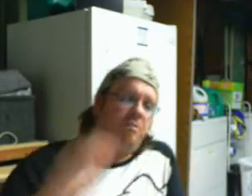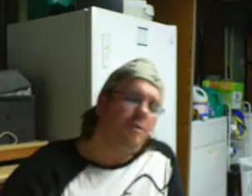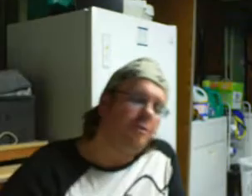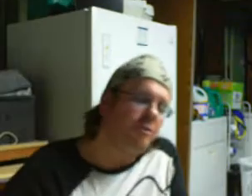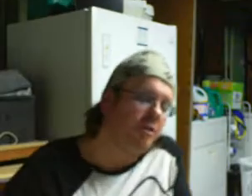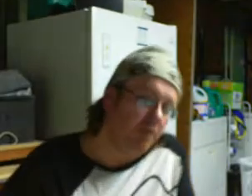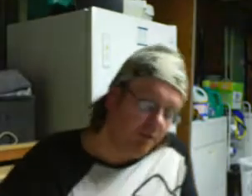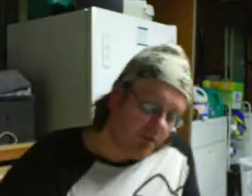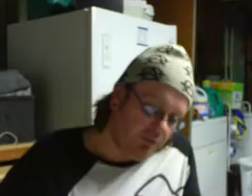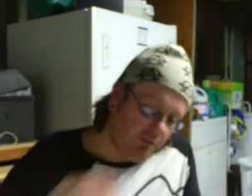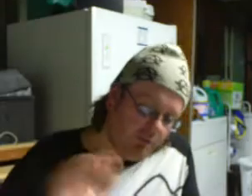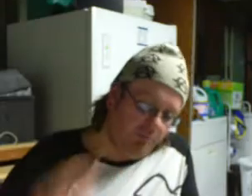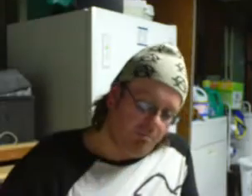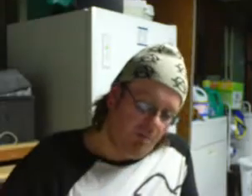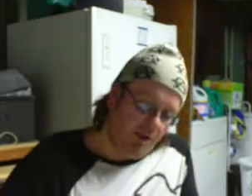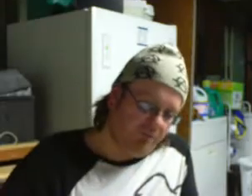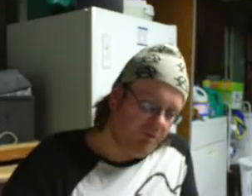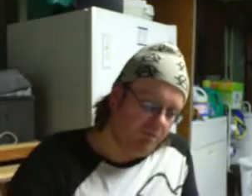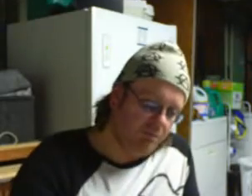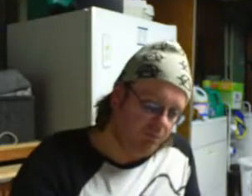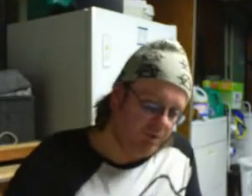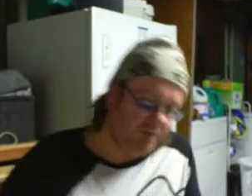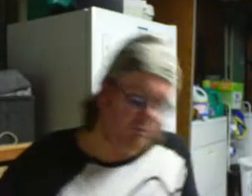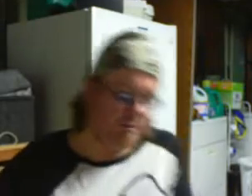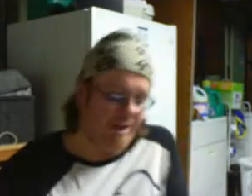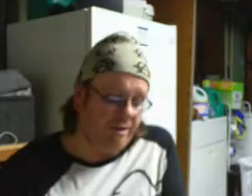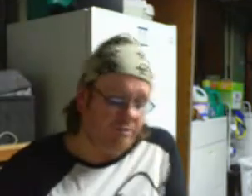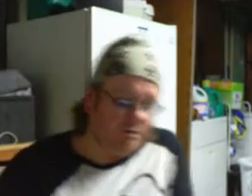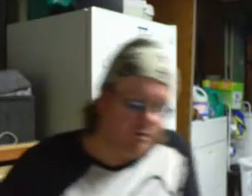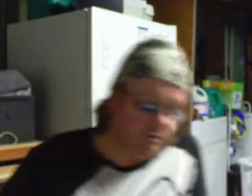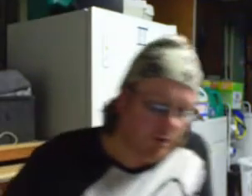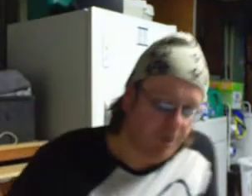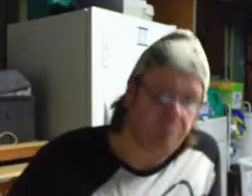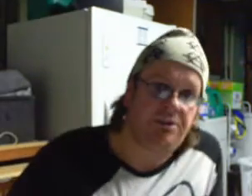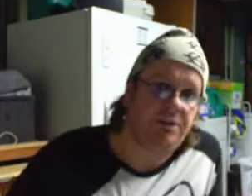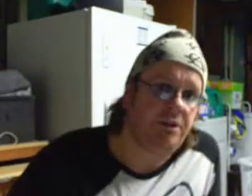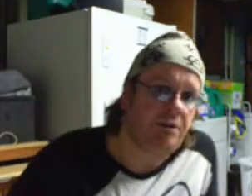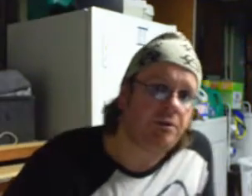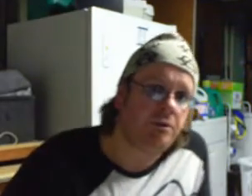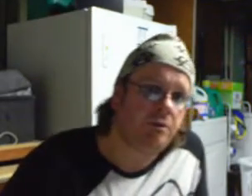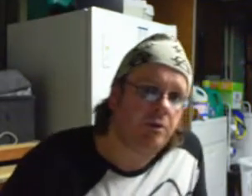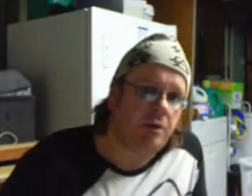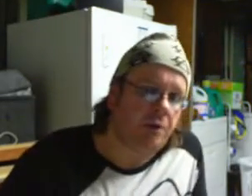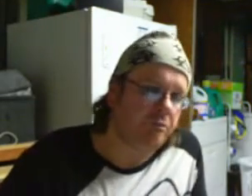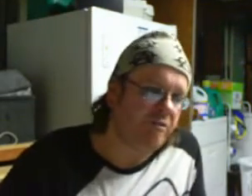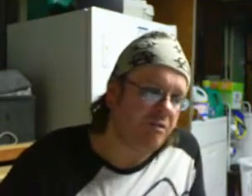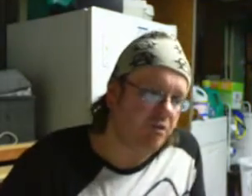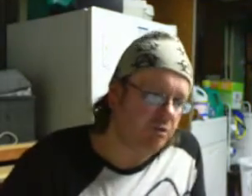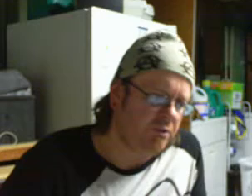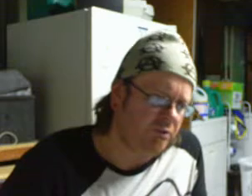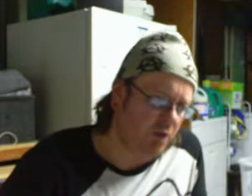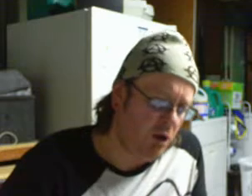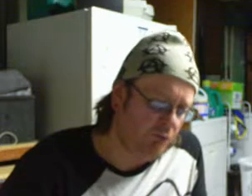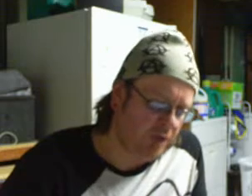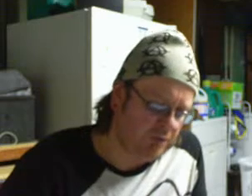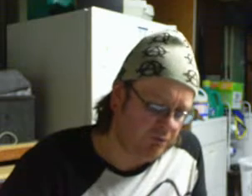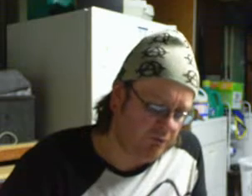note here. Now, keep in mind, Solomon was actually last in line to be king. He was the youngest of David's